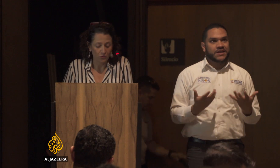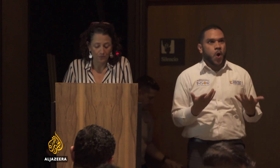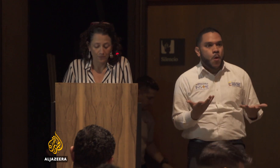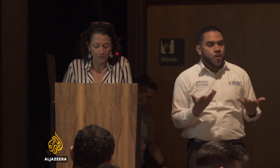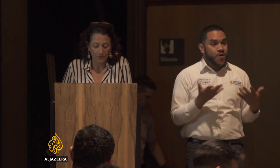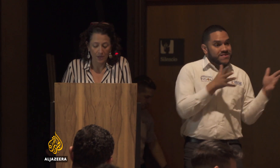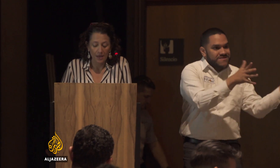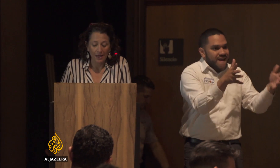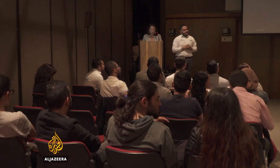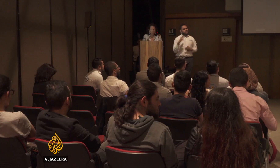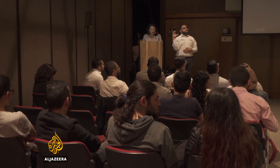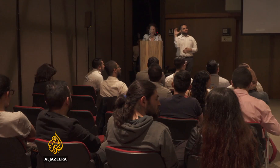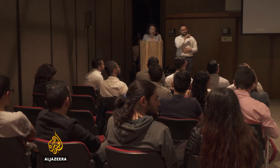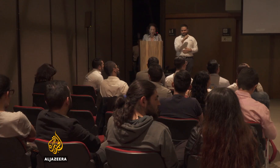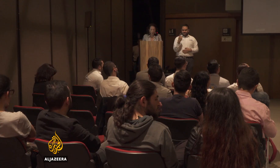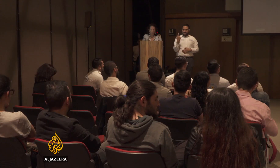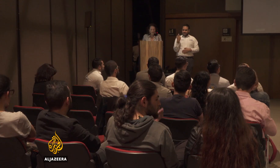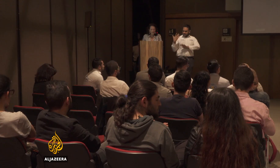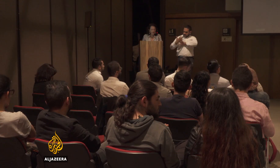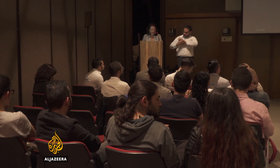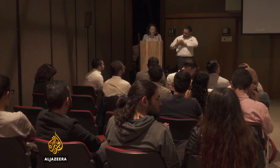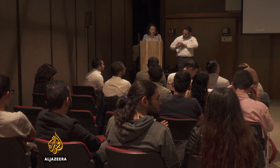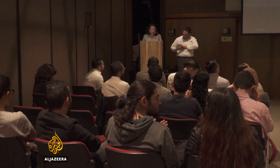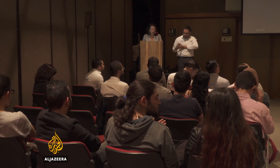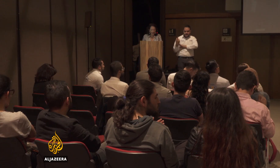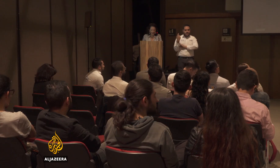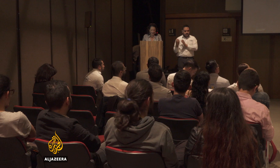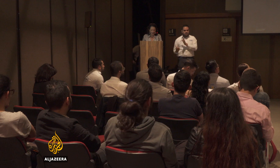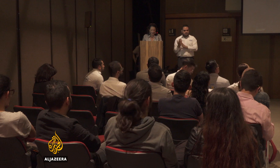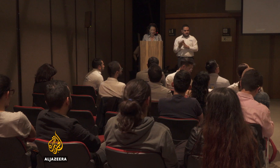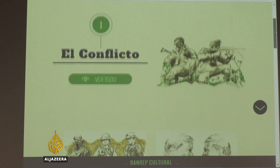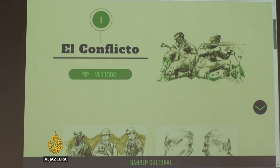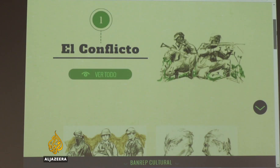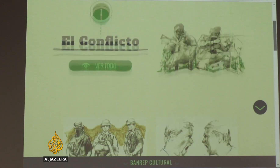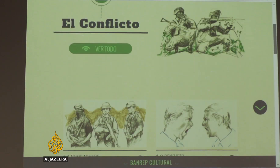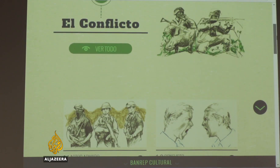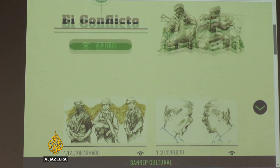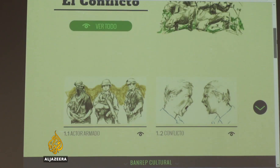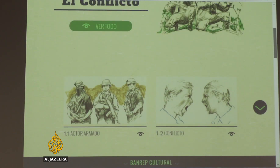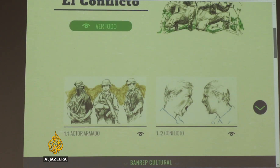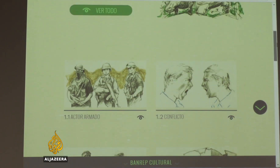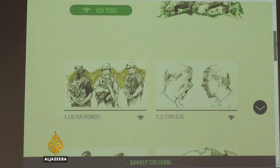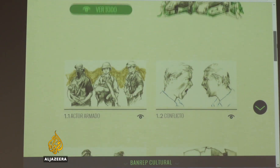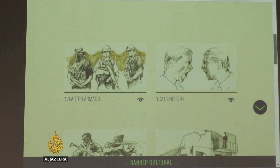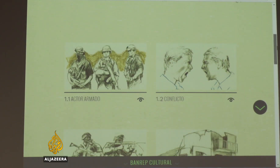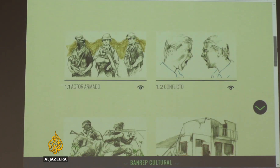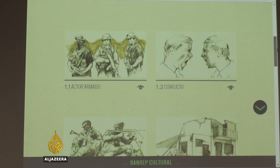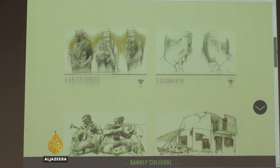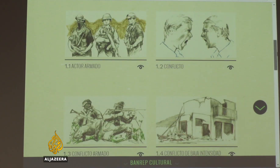new glossary defines, through signs and drawings, 57 missing words to help this community understand and discuss the